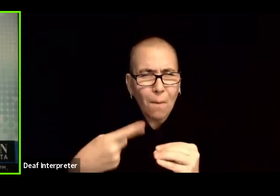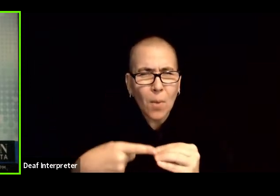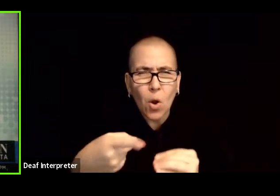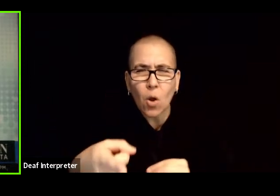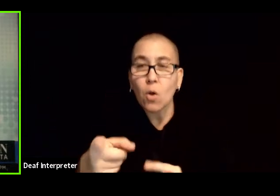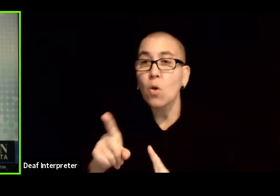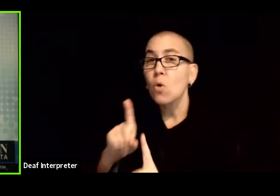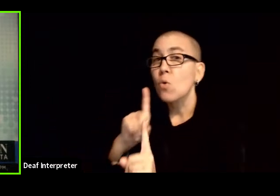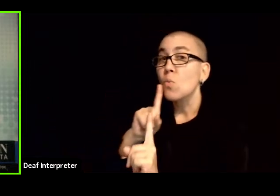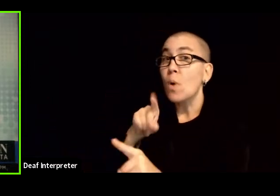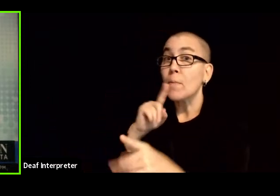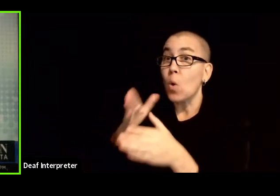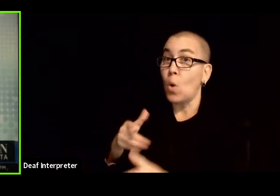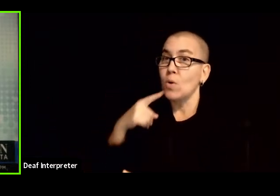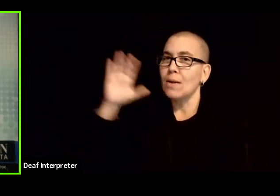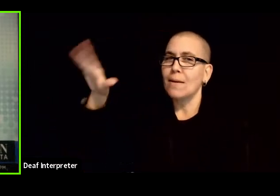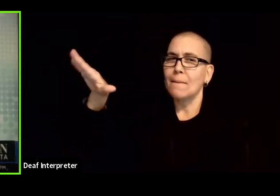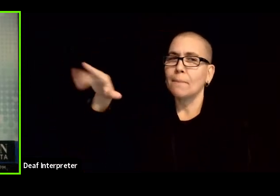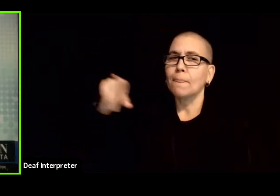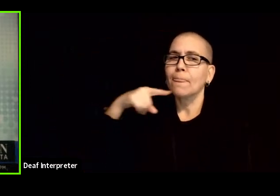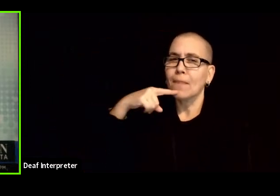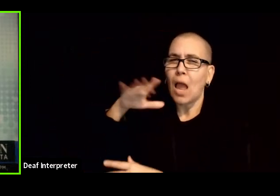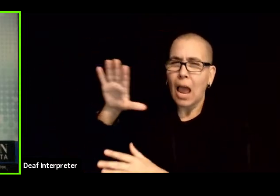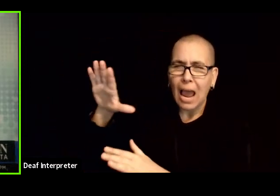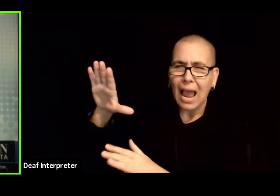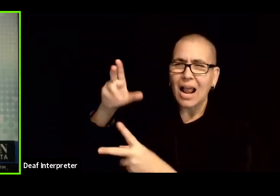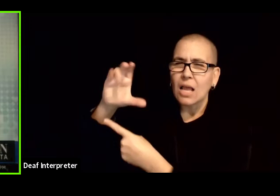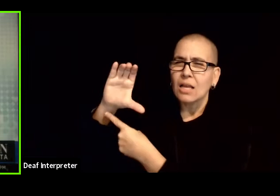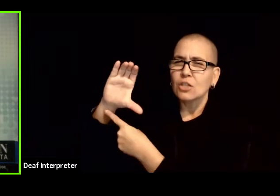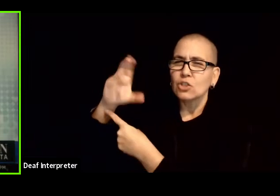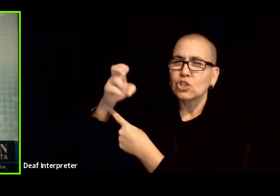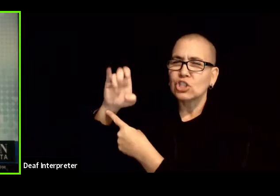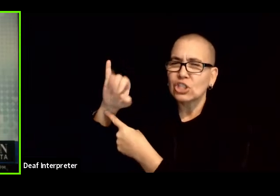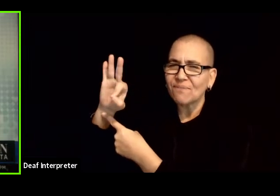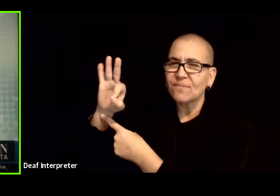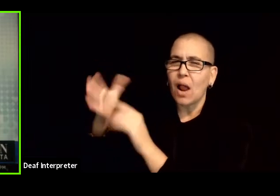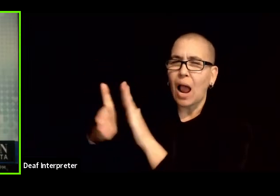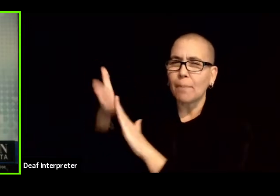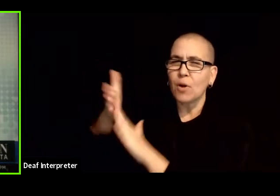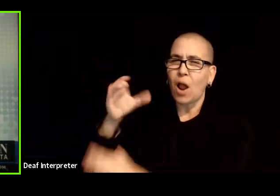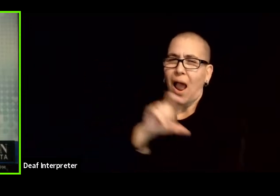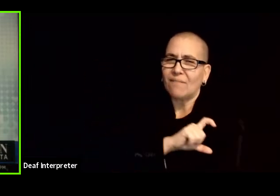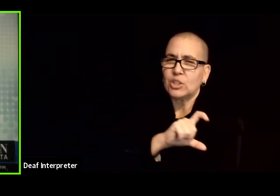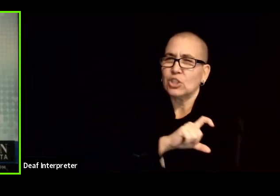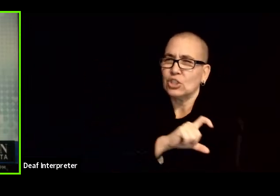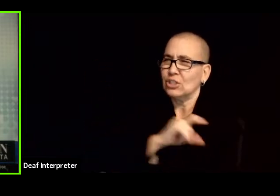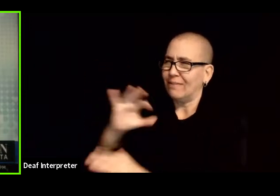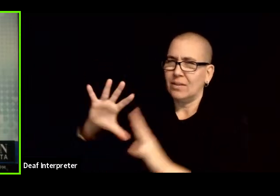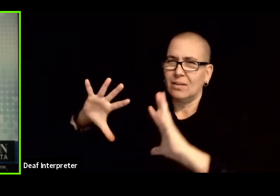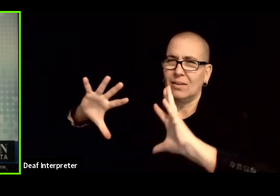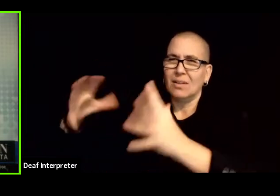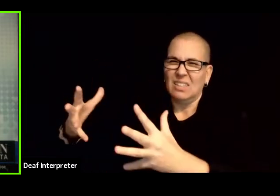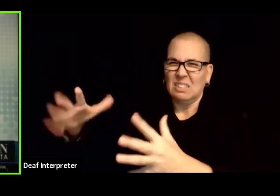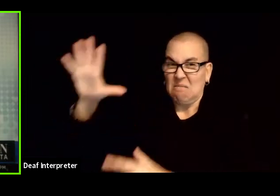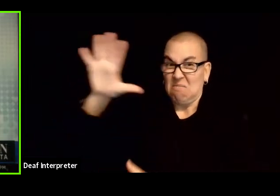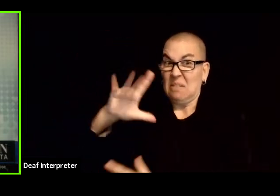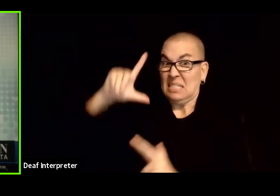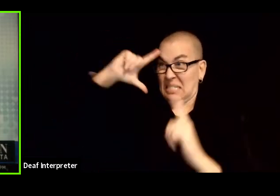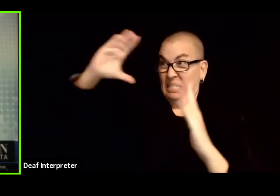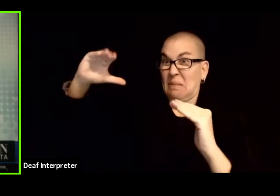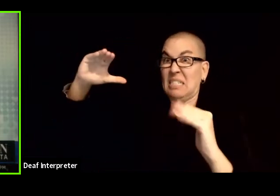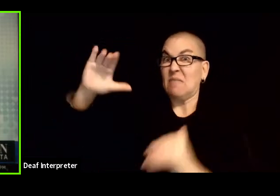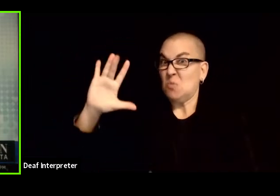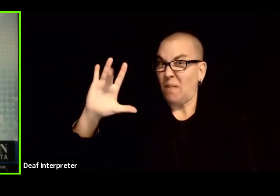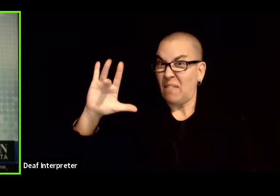hosting Trump's rally tomorrow, said he expects a crowd of 25,000. If it's that big, if that's correct, I'm just wondering if